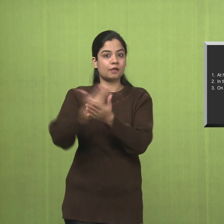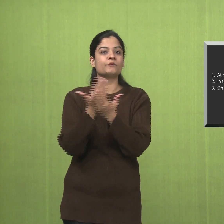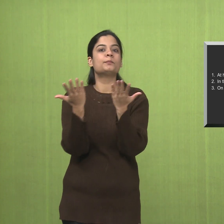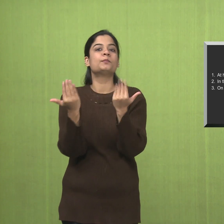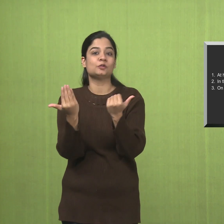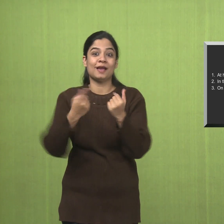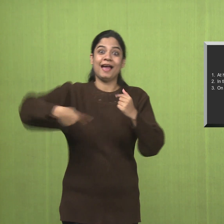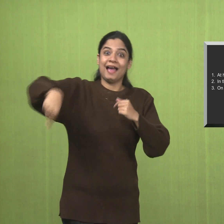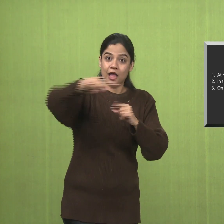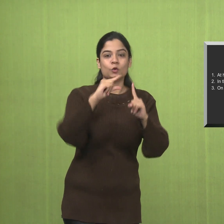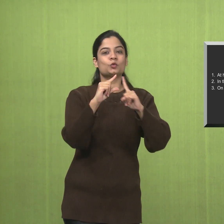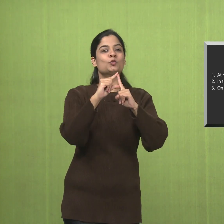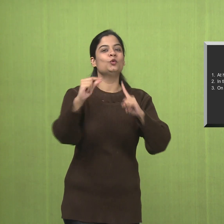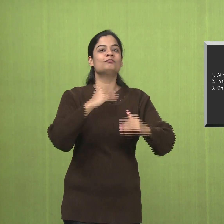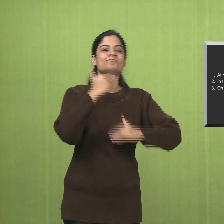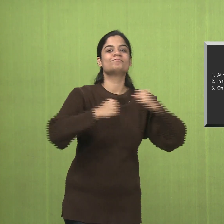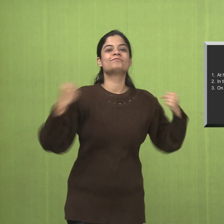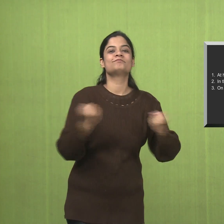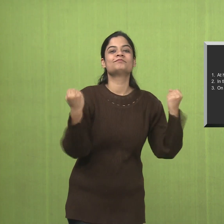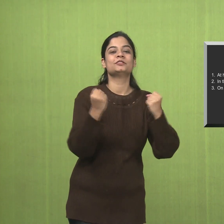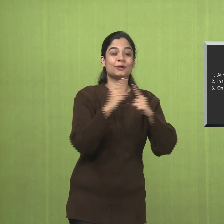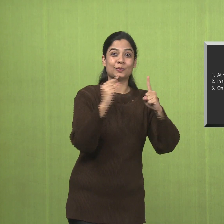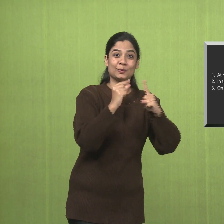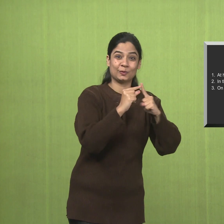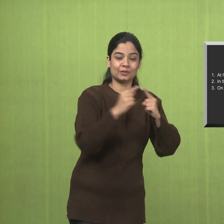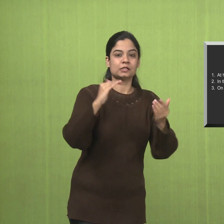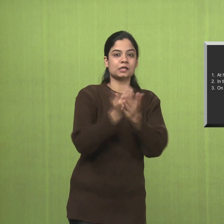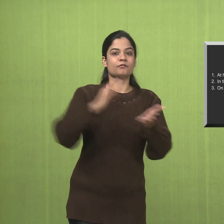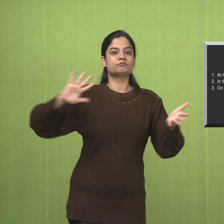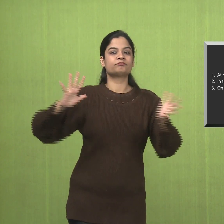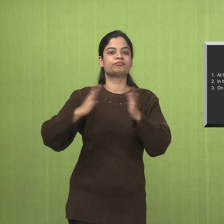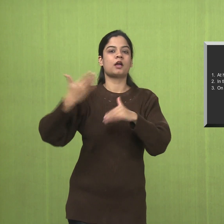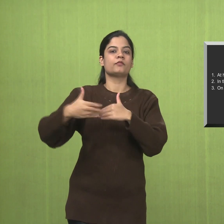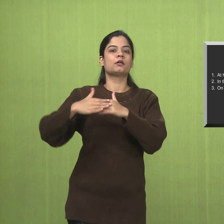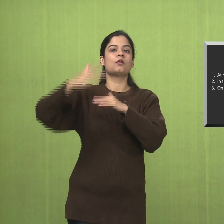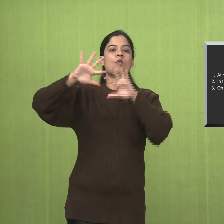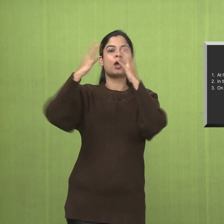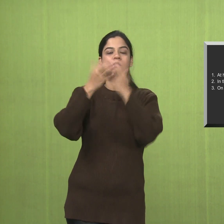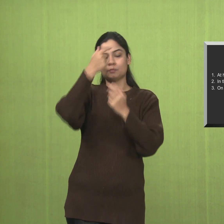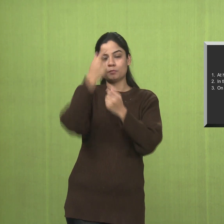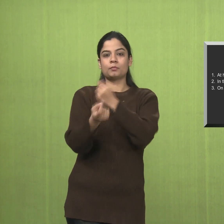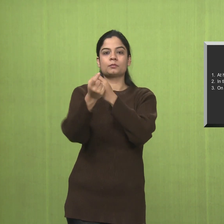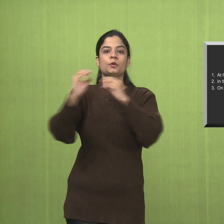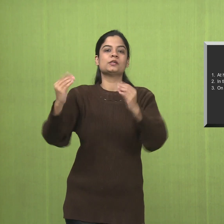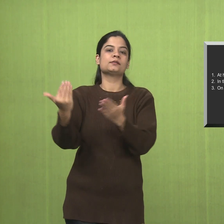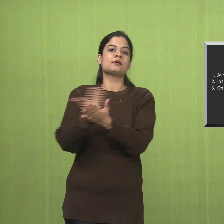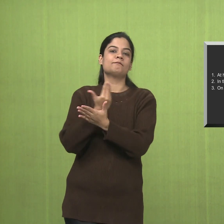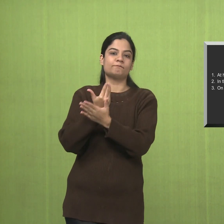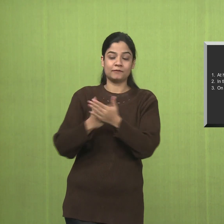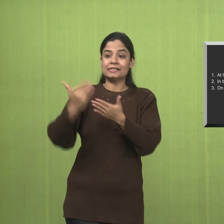So we can conserve the sources of energy. All of us can do that so that it is safer for the